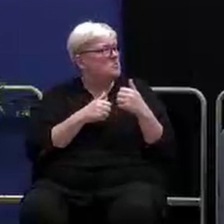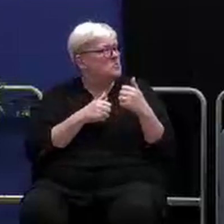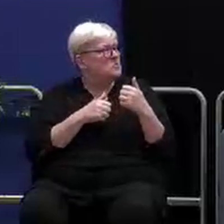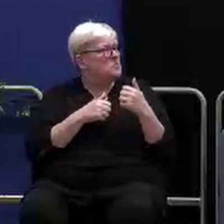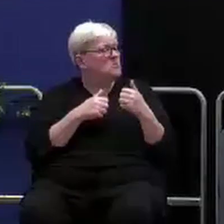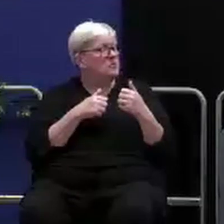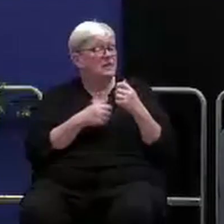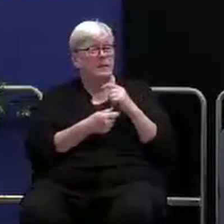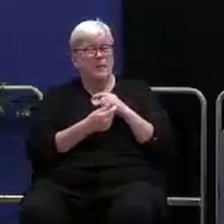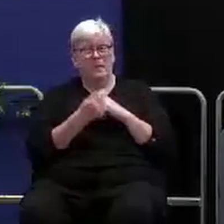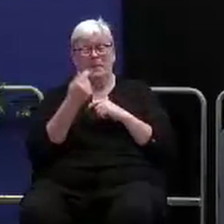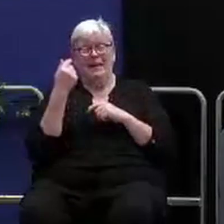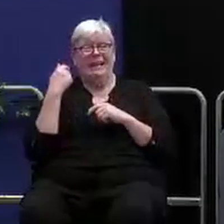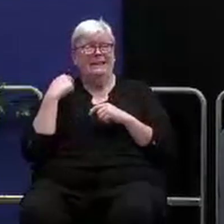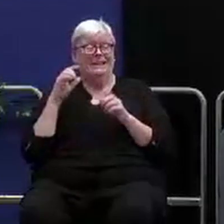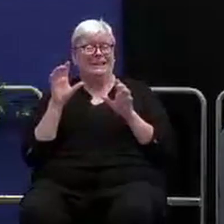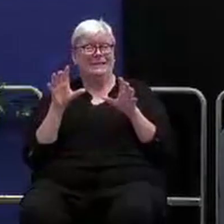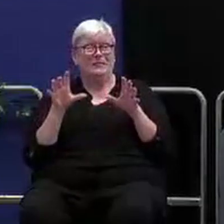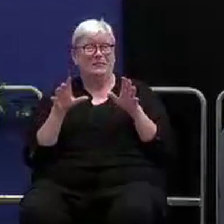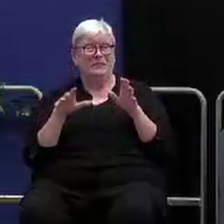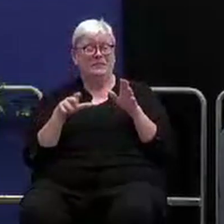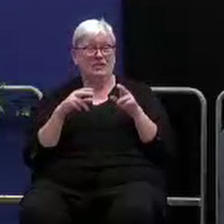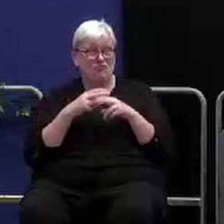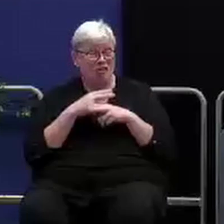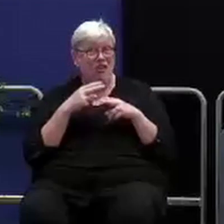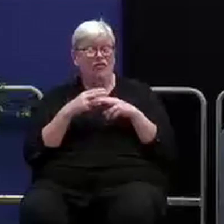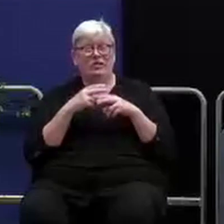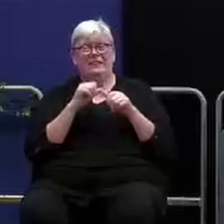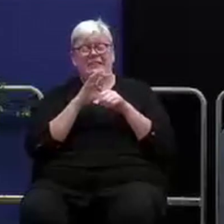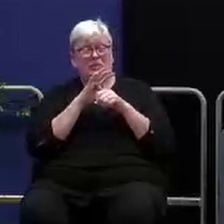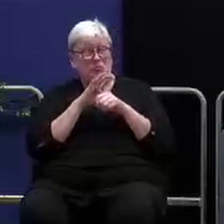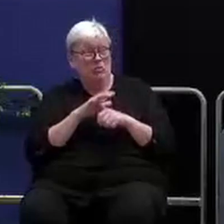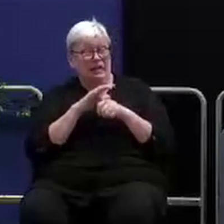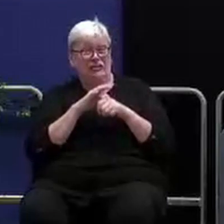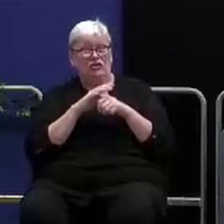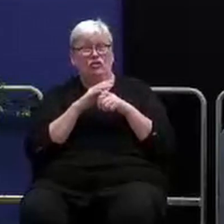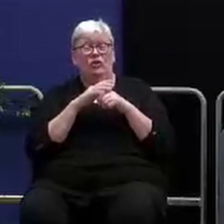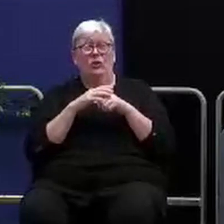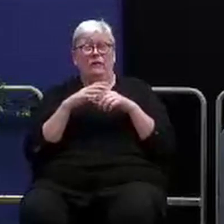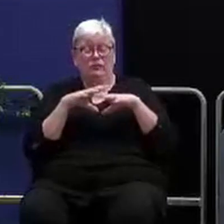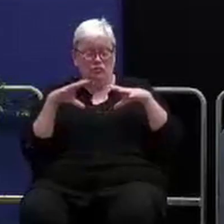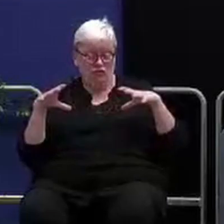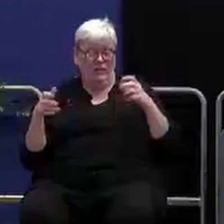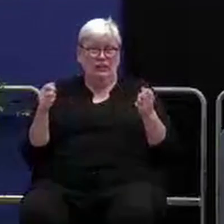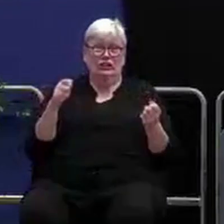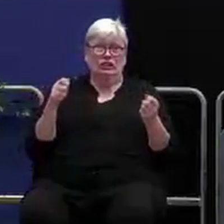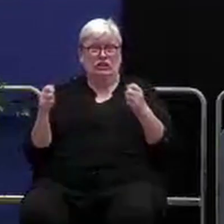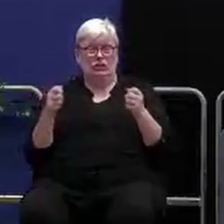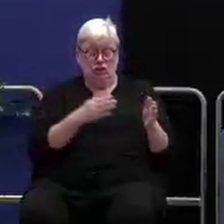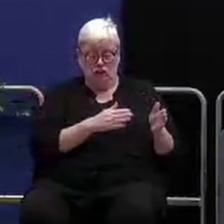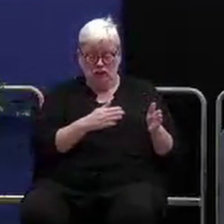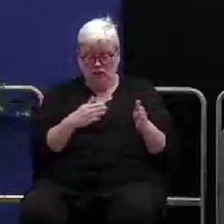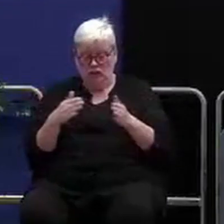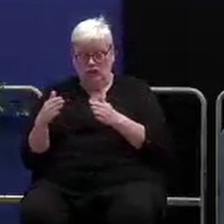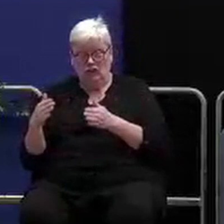Behind him, the clatter of crockery, the pressure of plywood trays sliding along the stainless steel runners